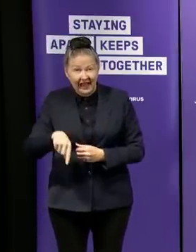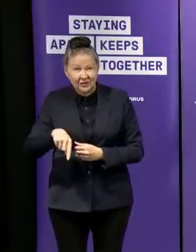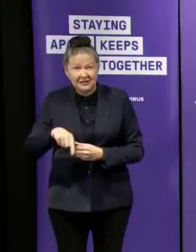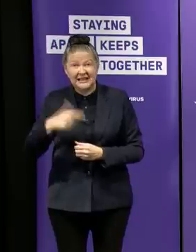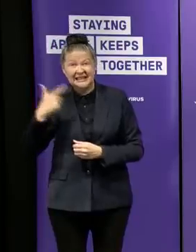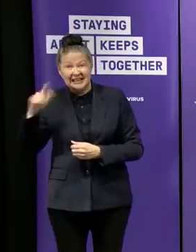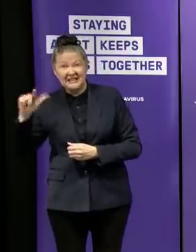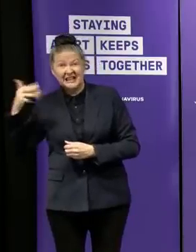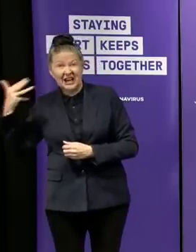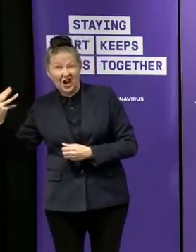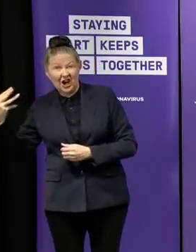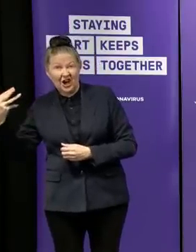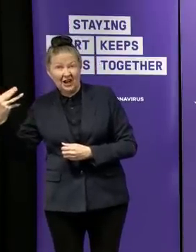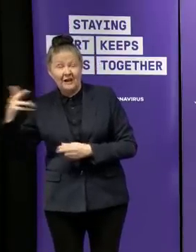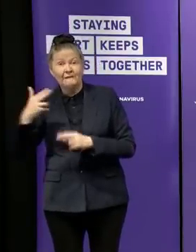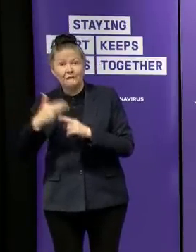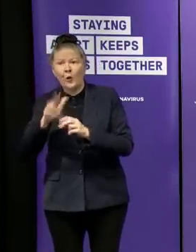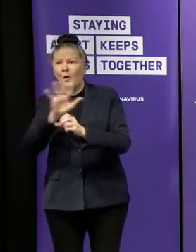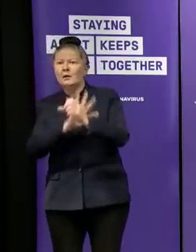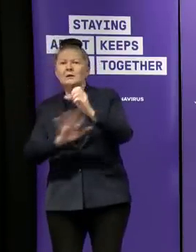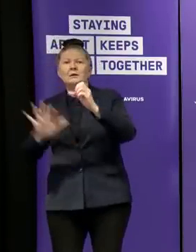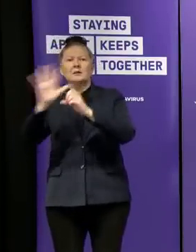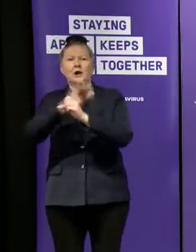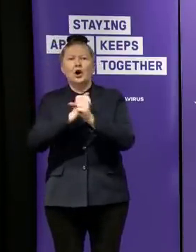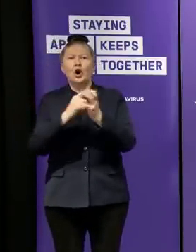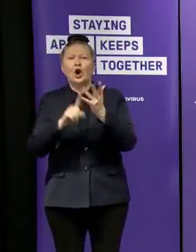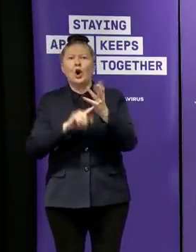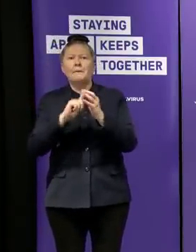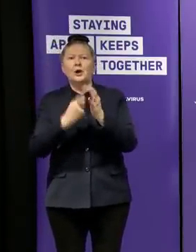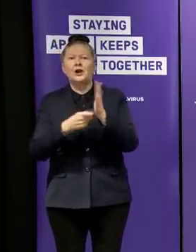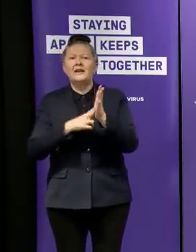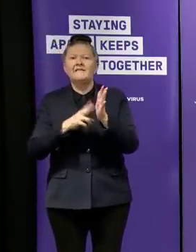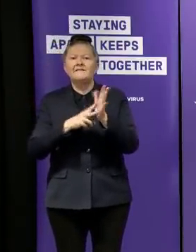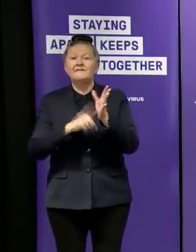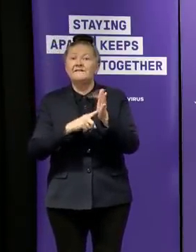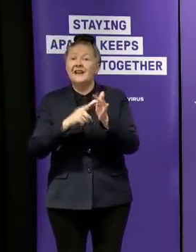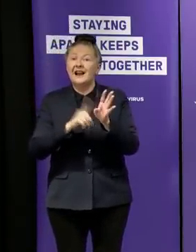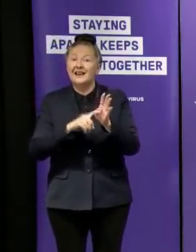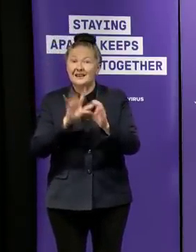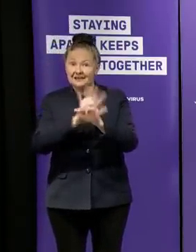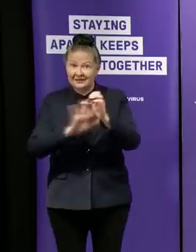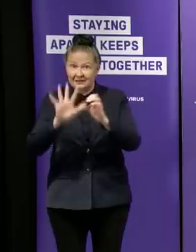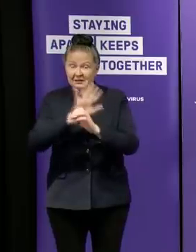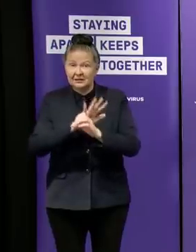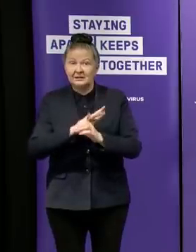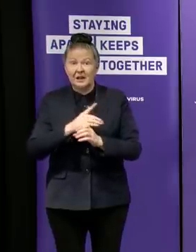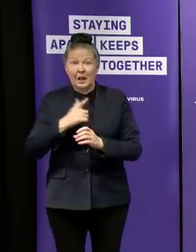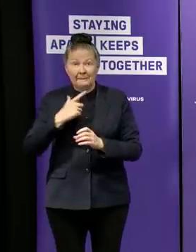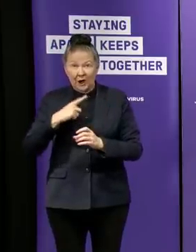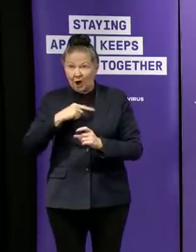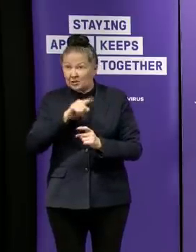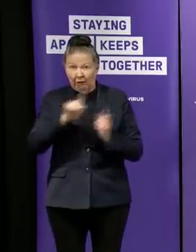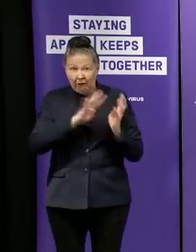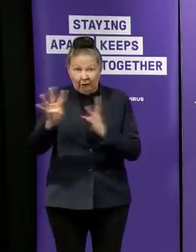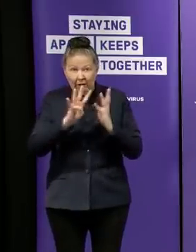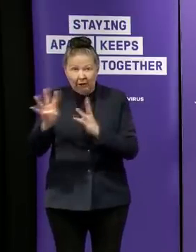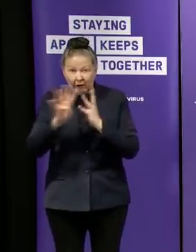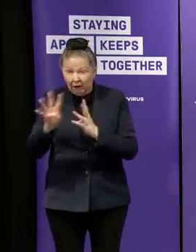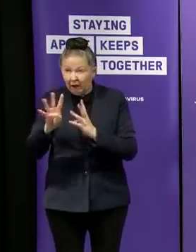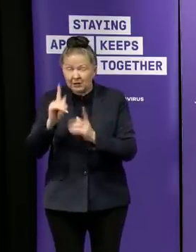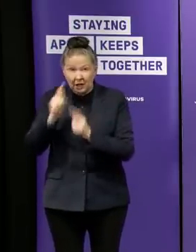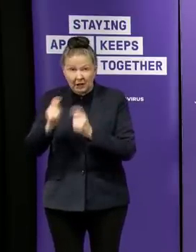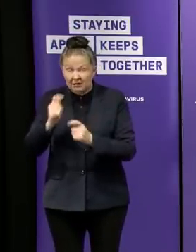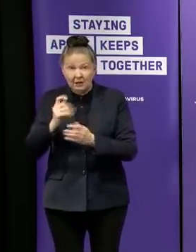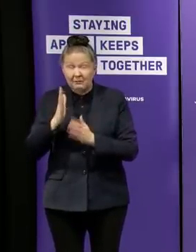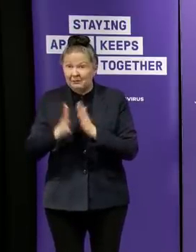tests for the Goulburn Valley surrounding area. And as a result of that, we can still say that there are